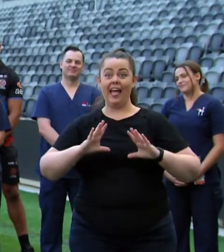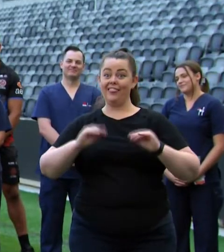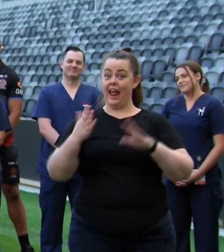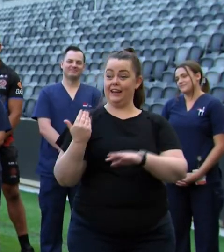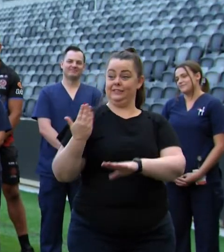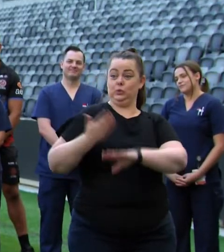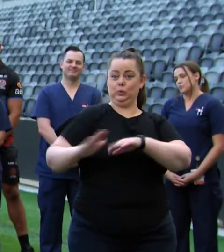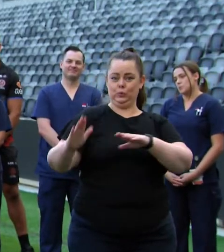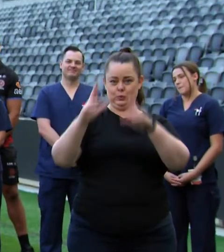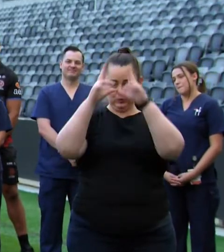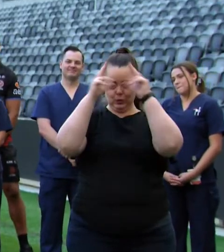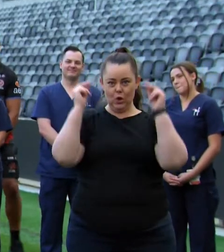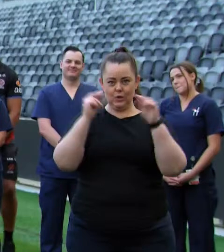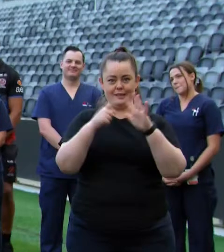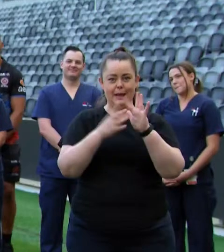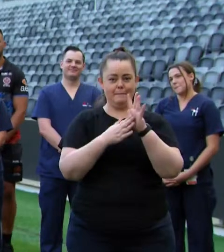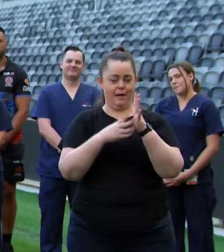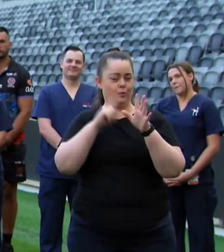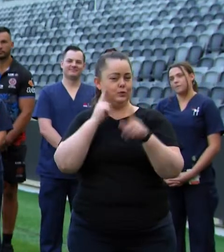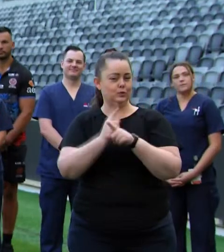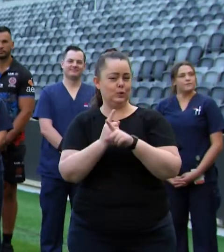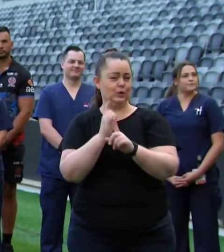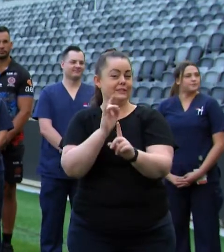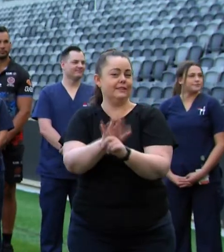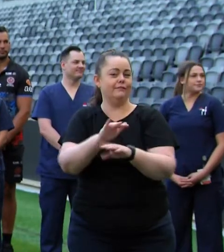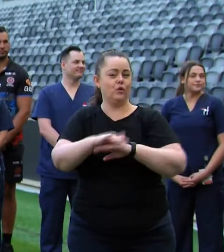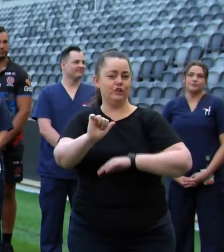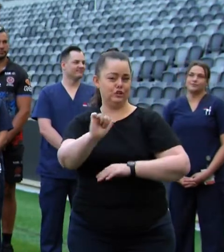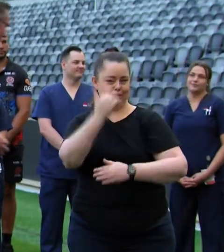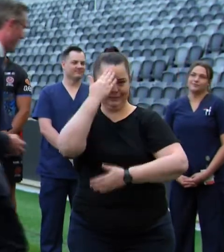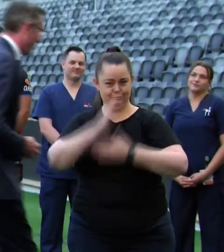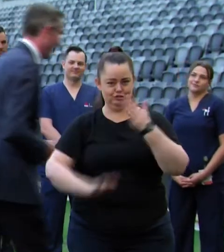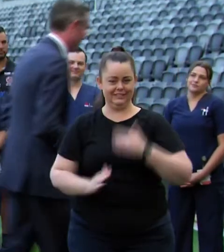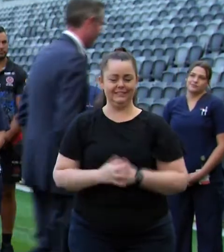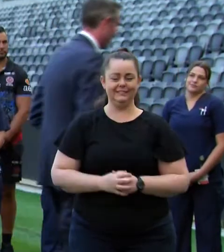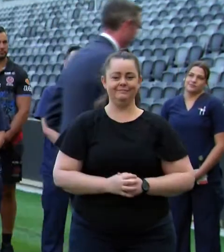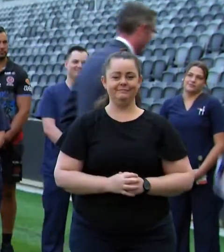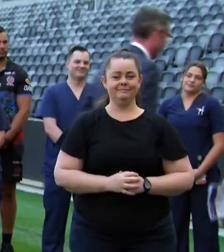in commencing in our health system here in New South Wales. Thank you.